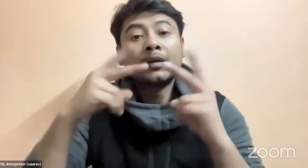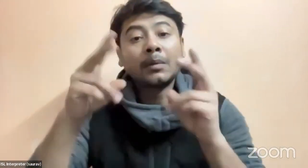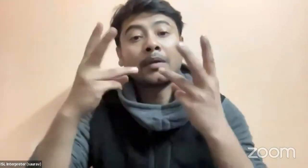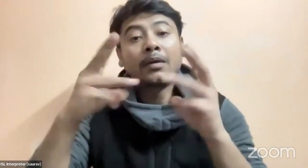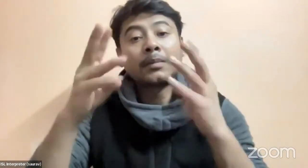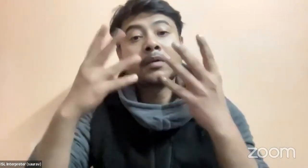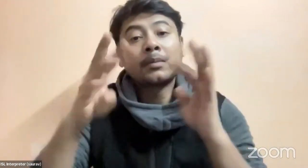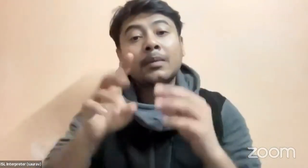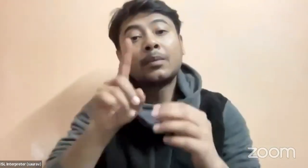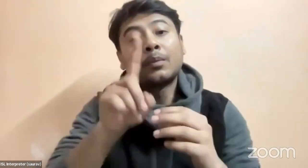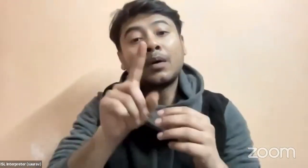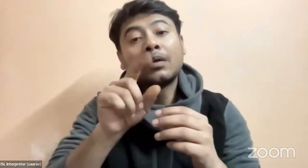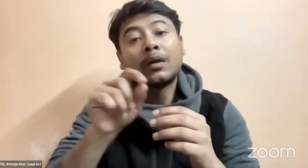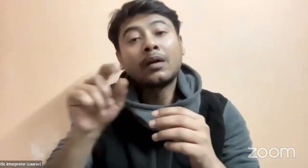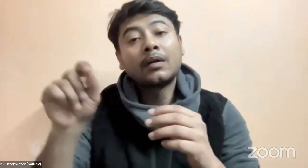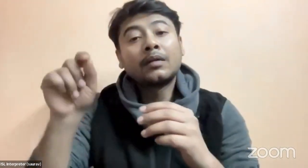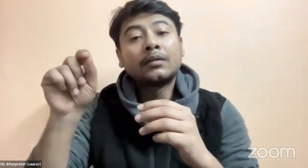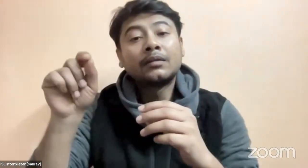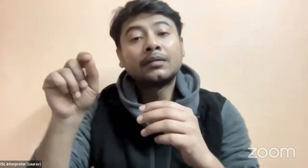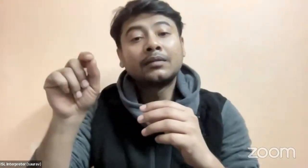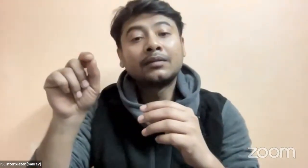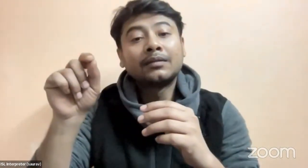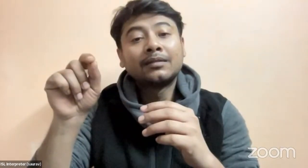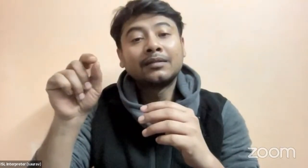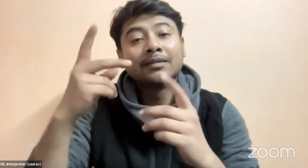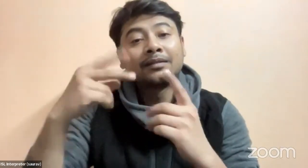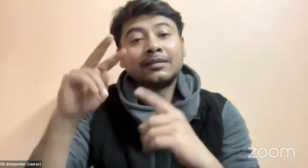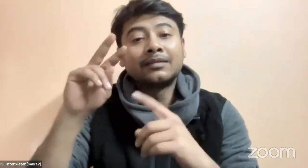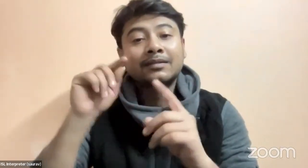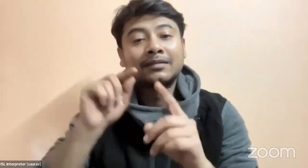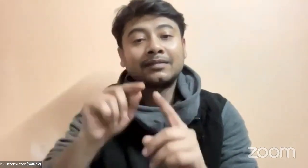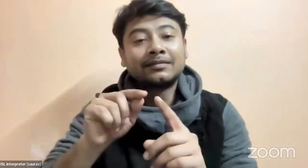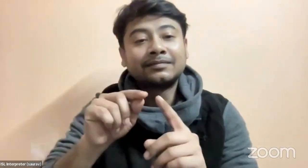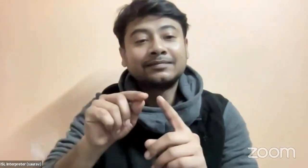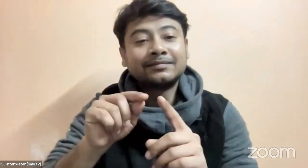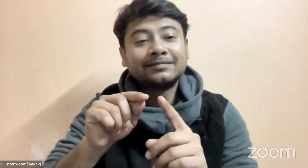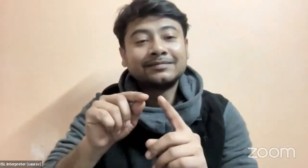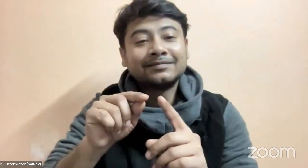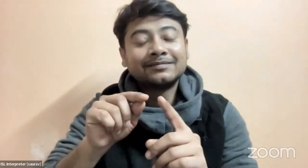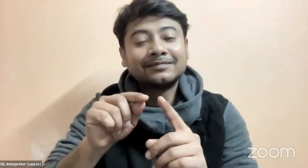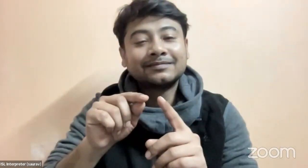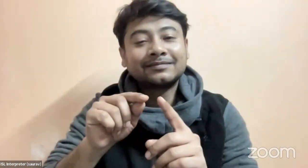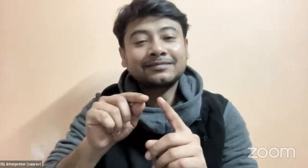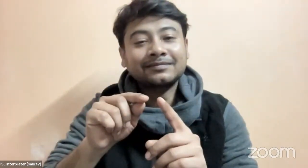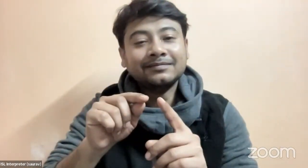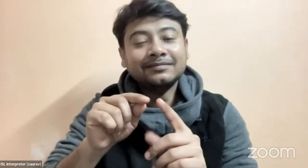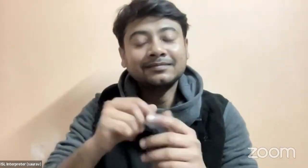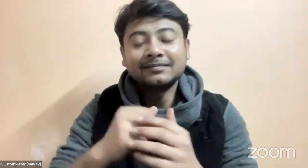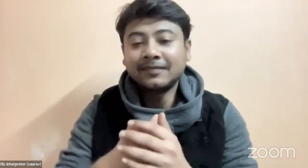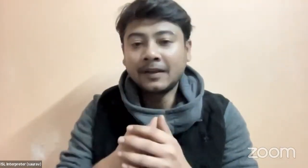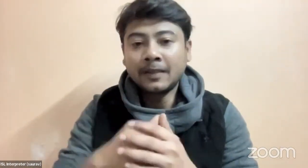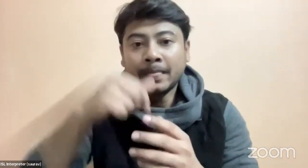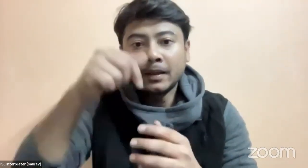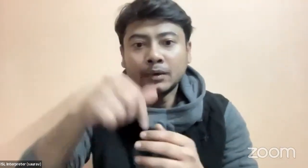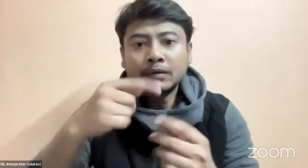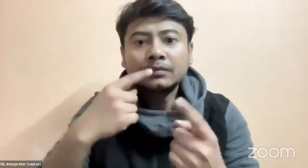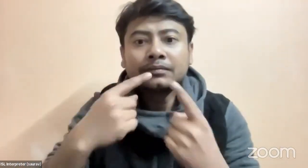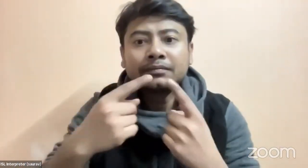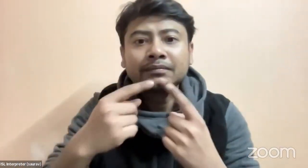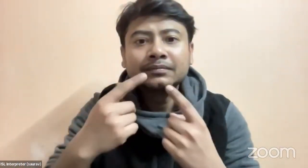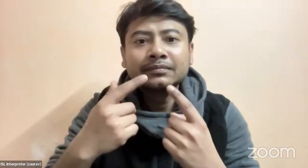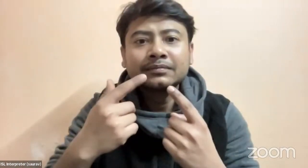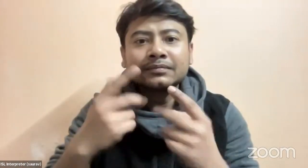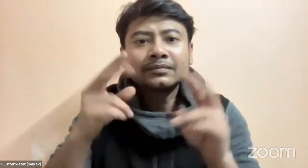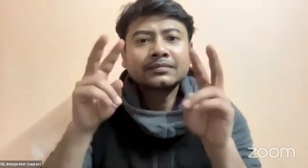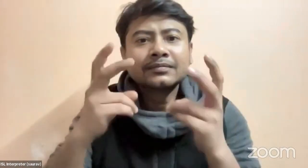And today we are going to discuss on the glories of Lord Chaitanya Mahaprabhu. So on the normal